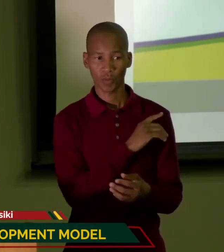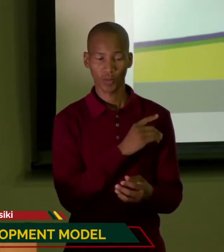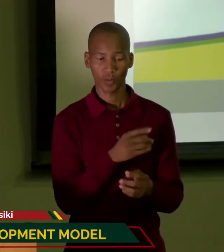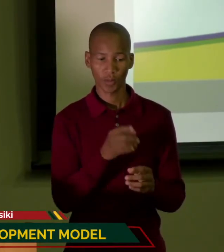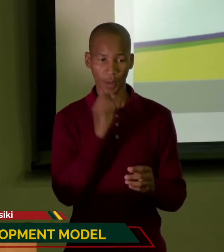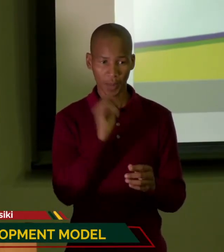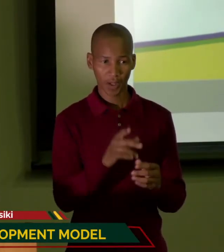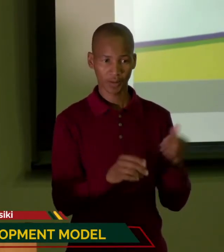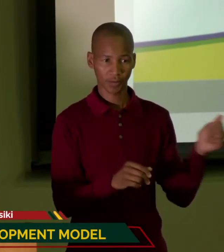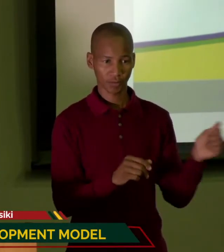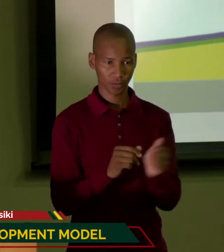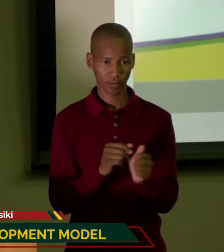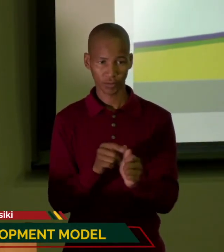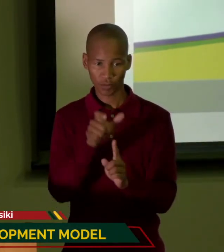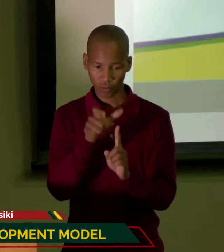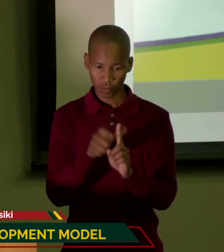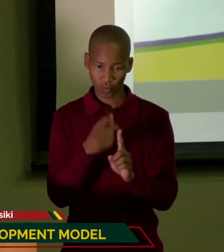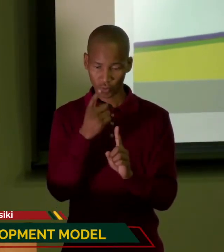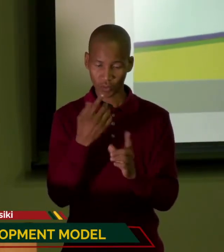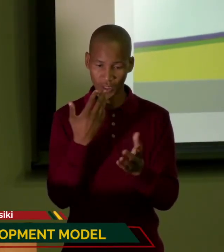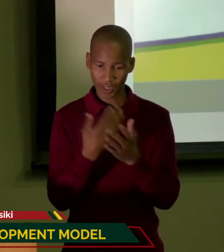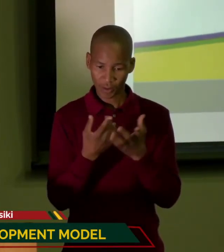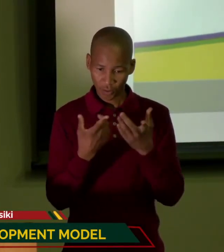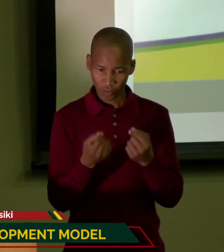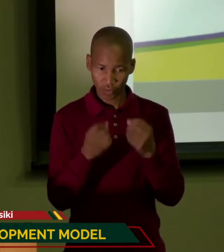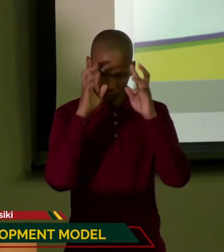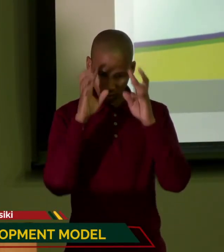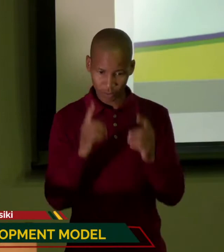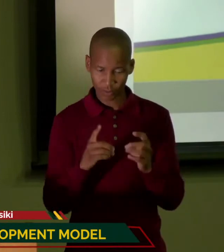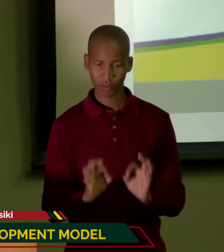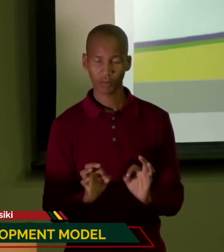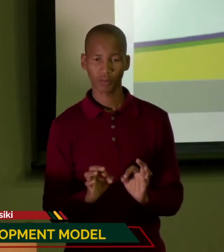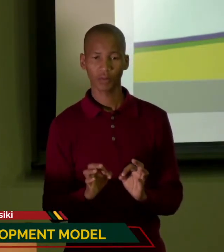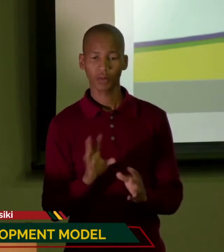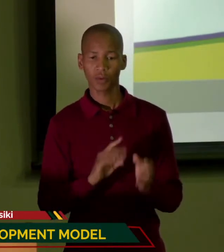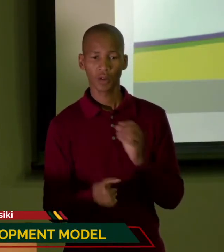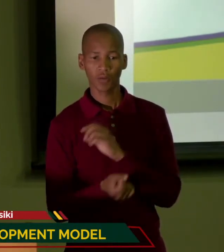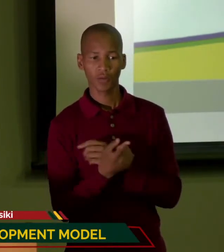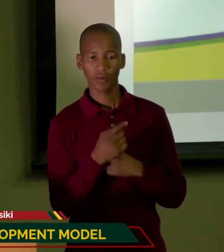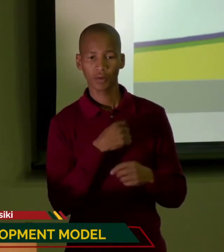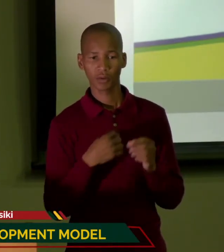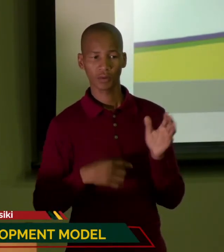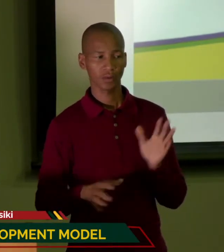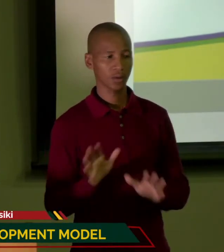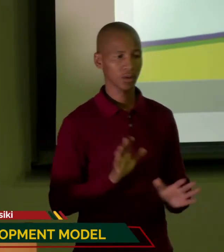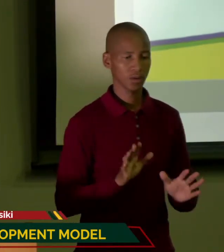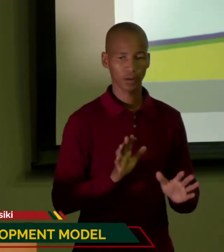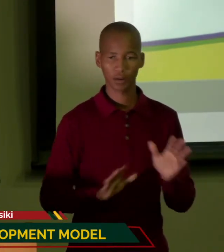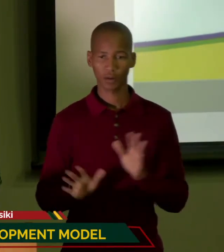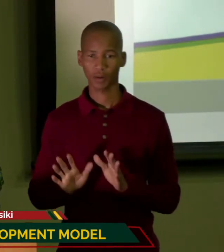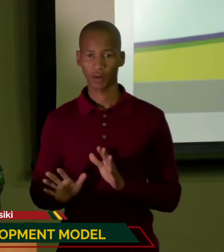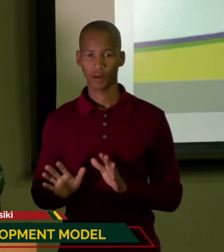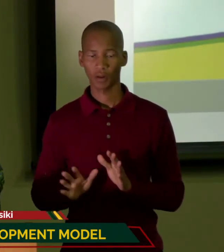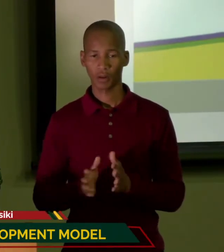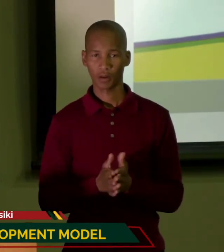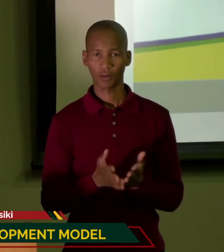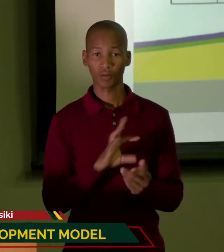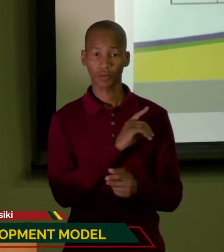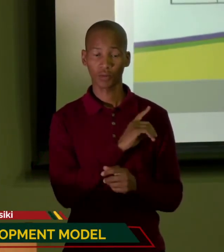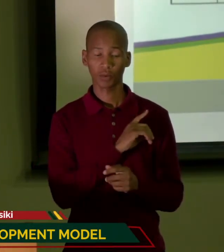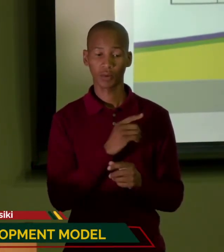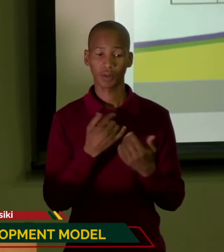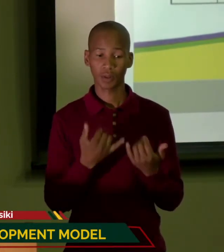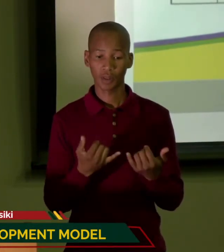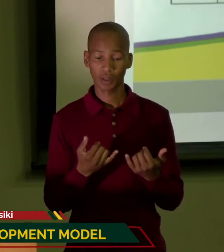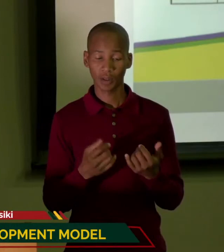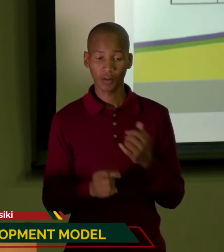ukuthatha izigqibo singangathisi, because that's what makes us ukuba